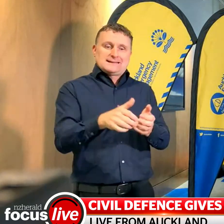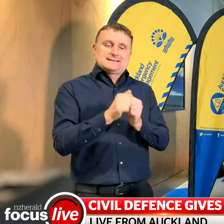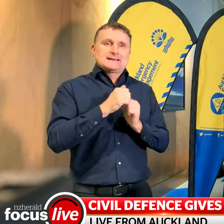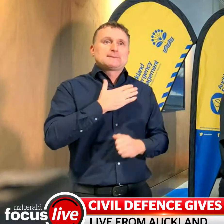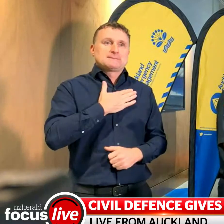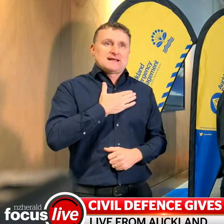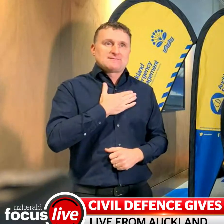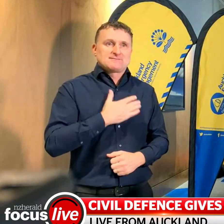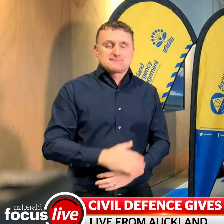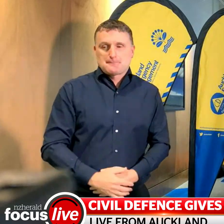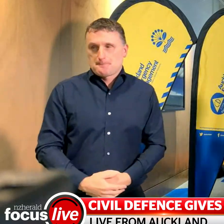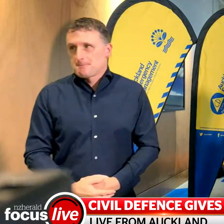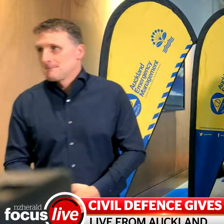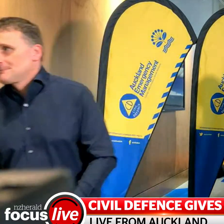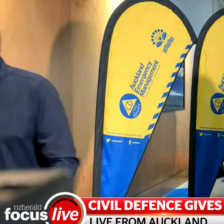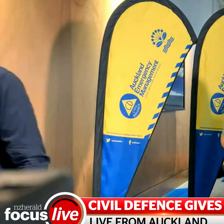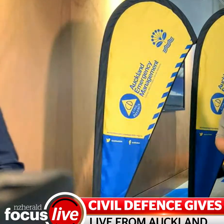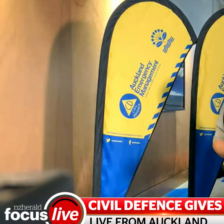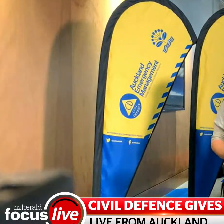safe.